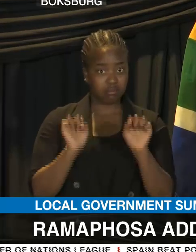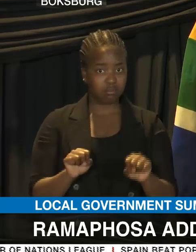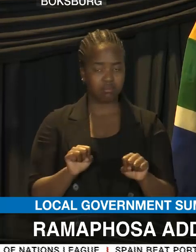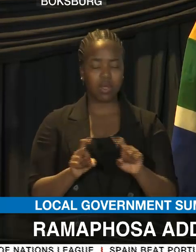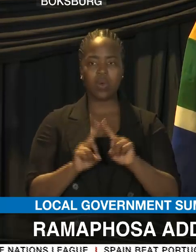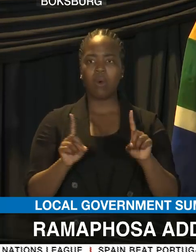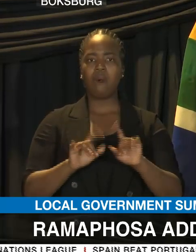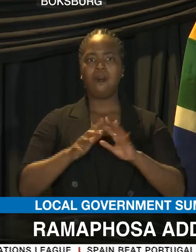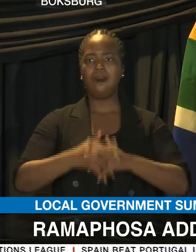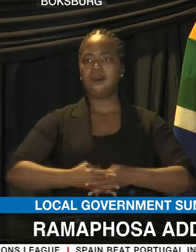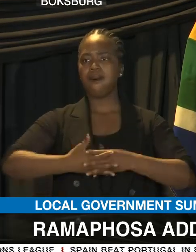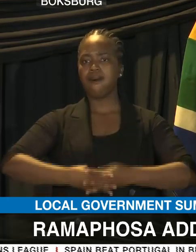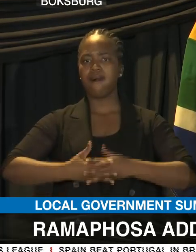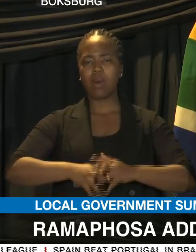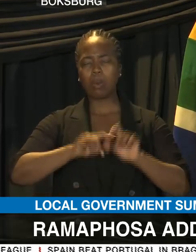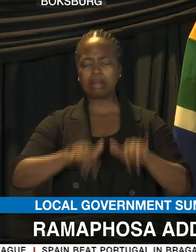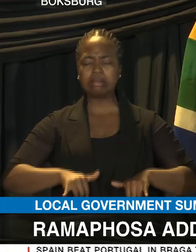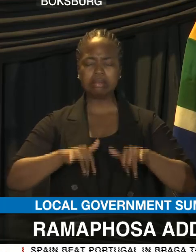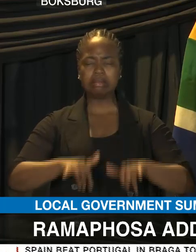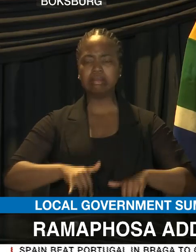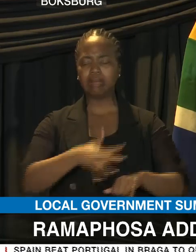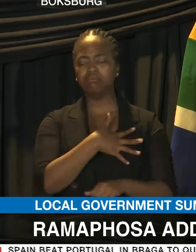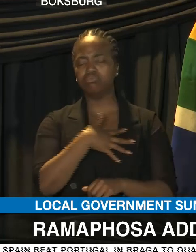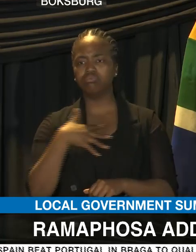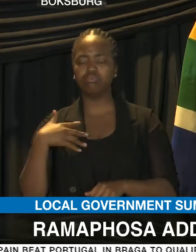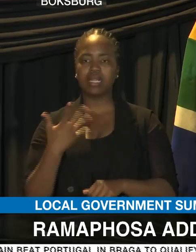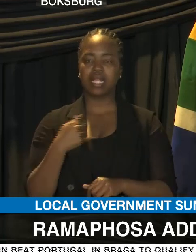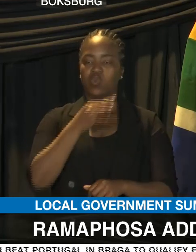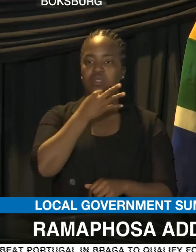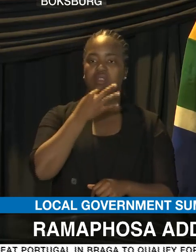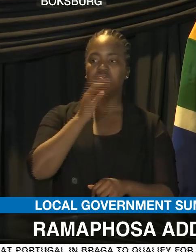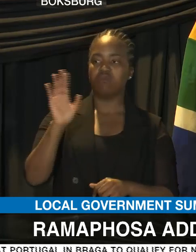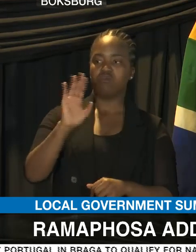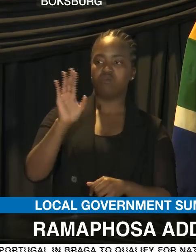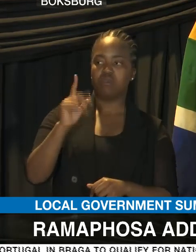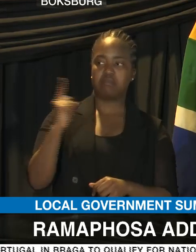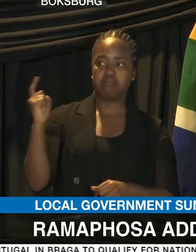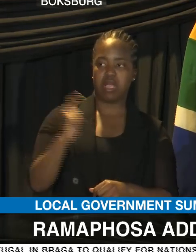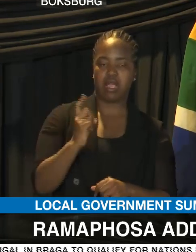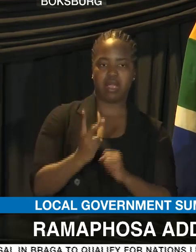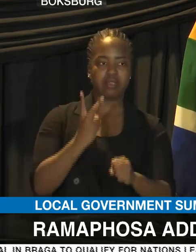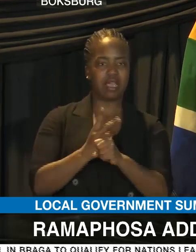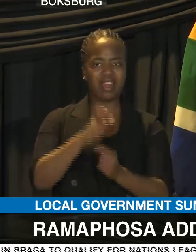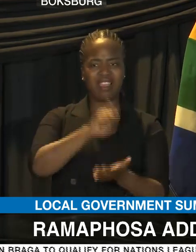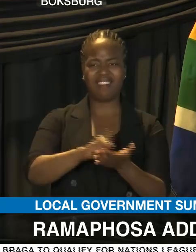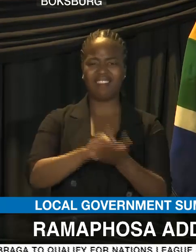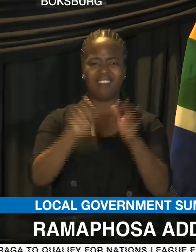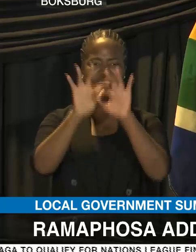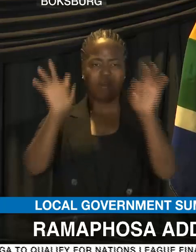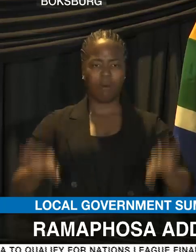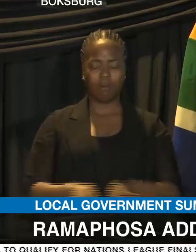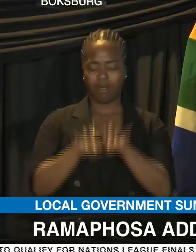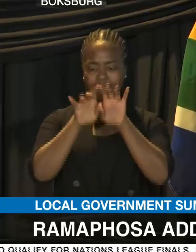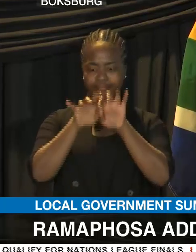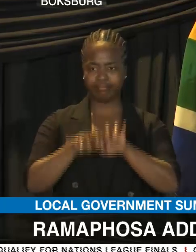rather than wait forever and be told that come back, fill another form,